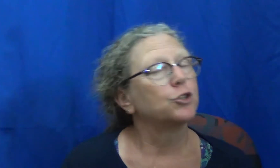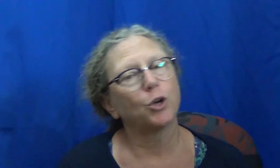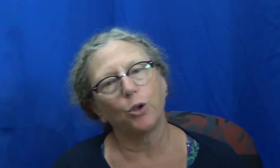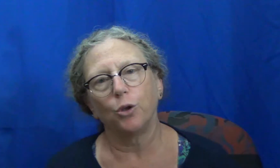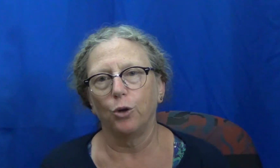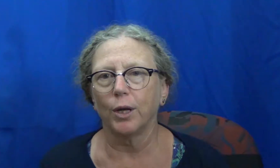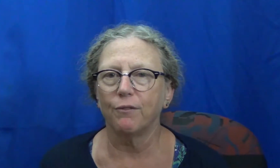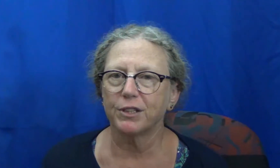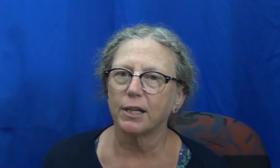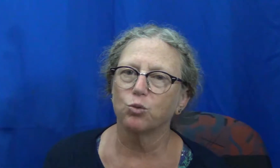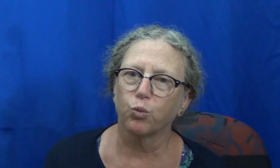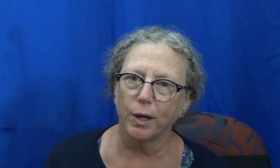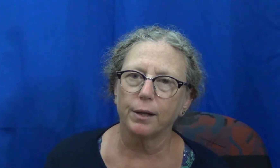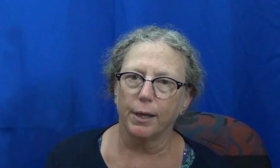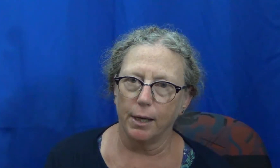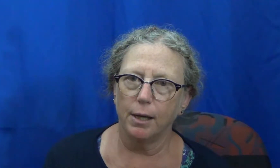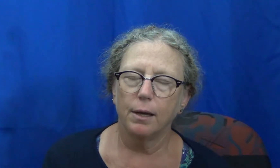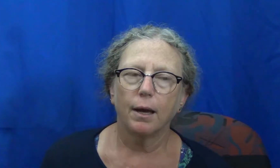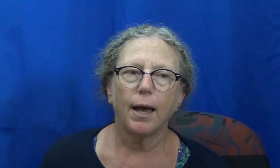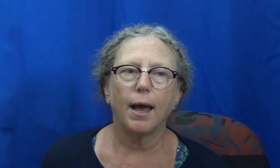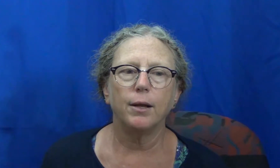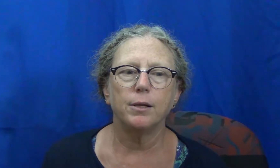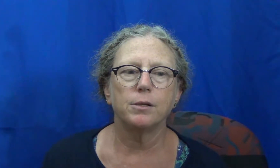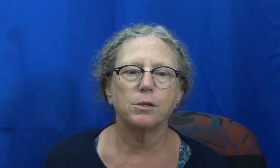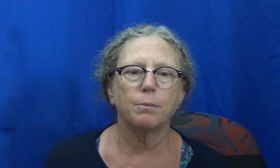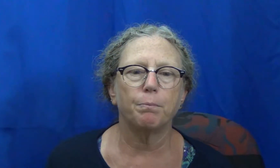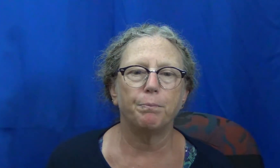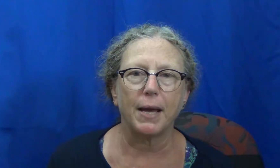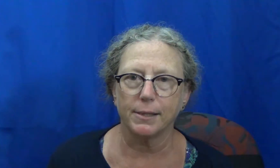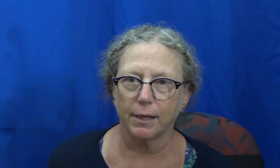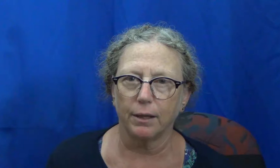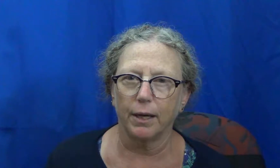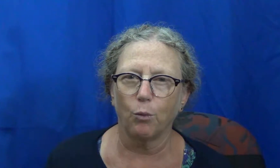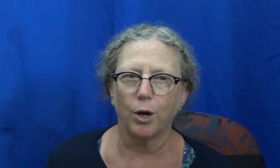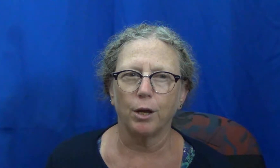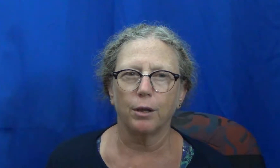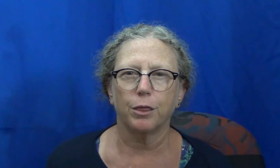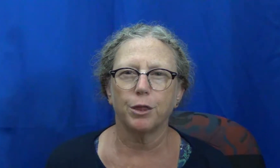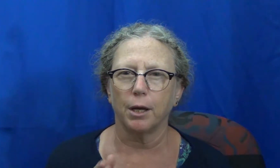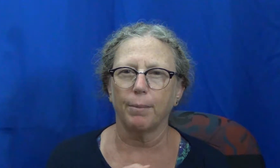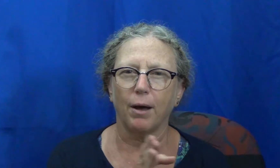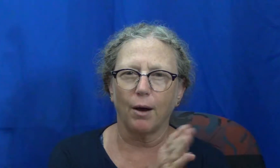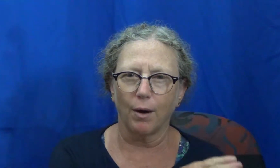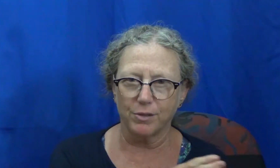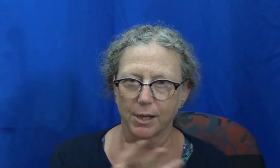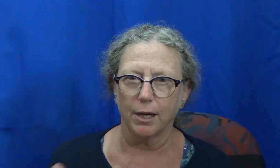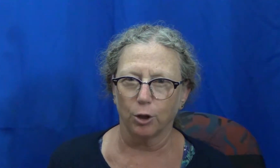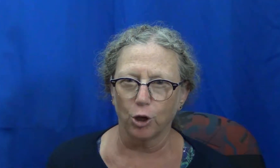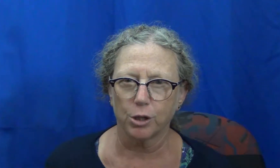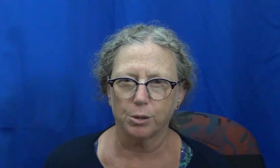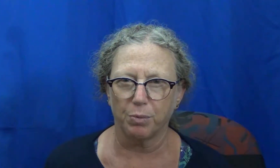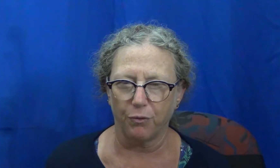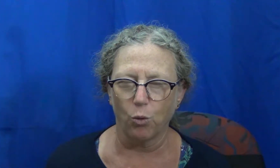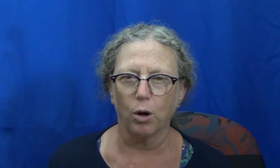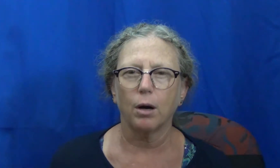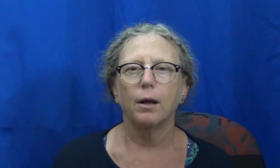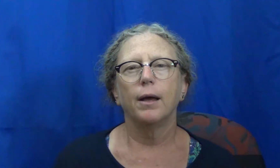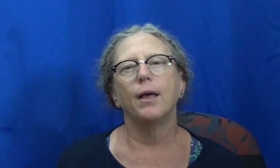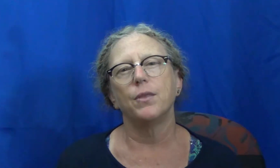So you can emphasize really, and basically I want you to think about how I've said it looks before, and this